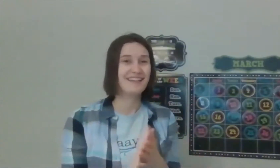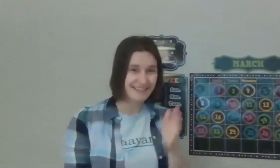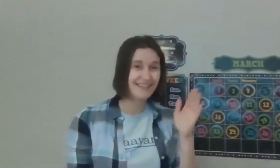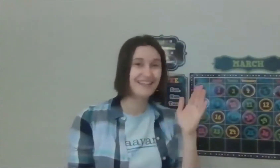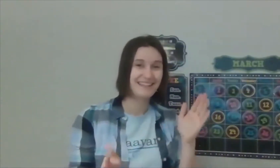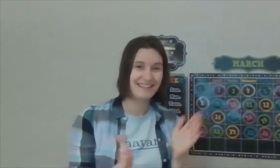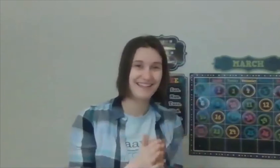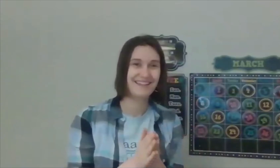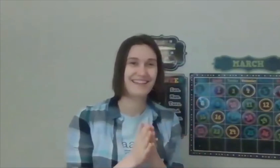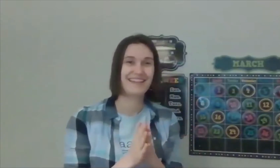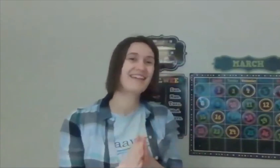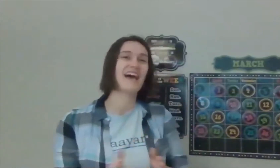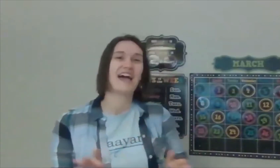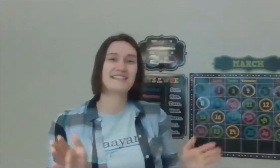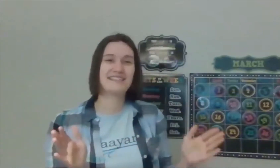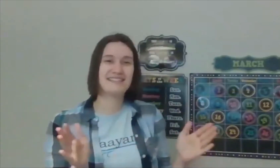There are seven days in a week.